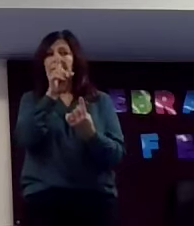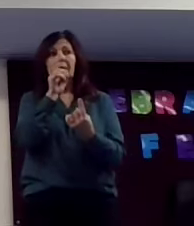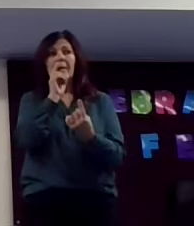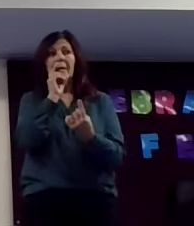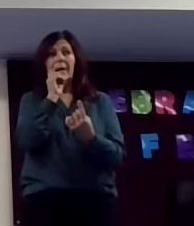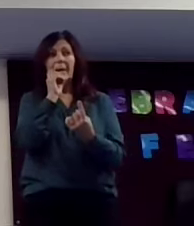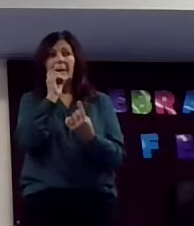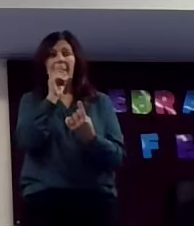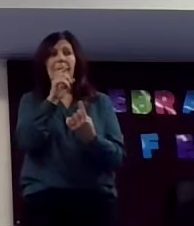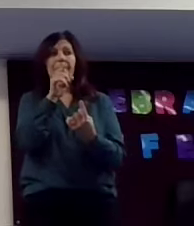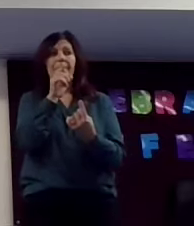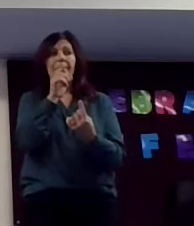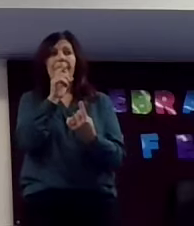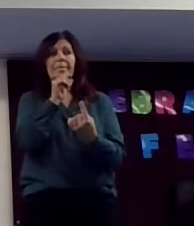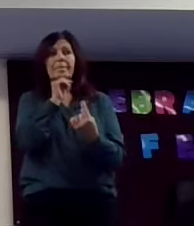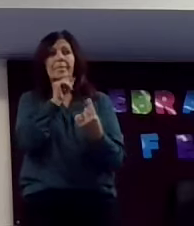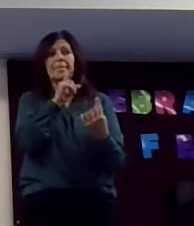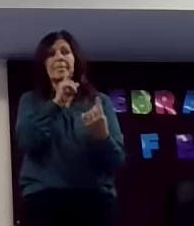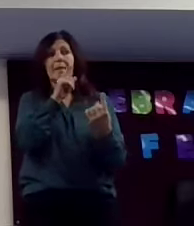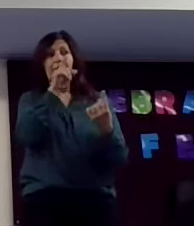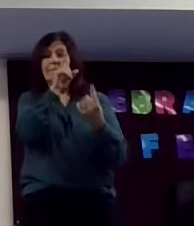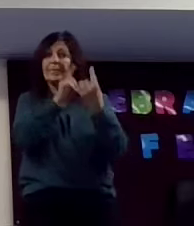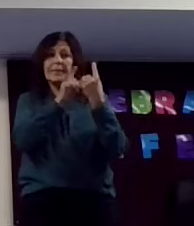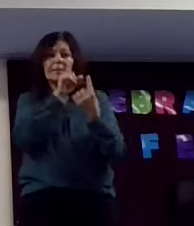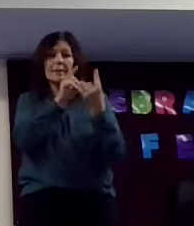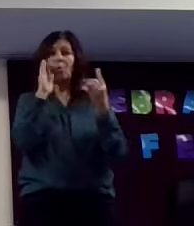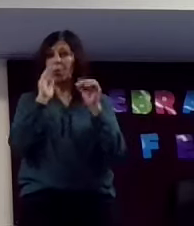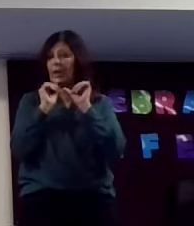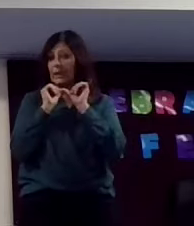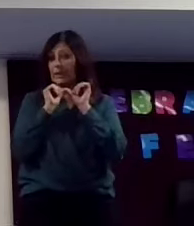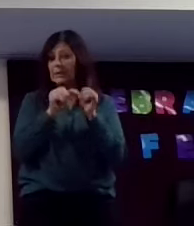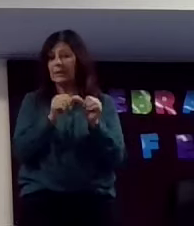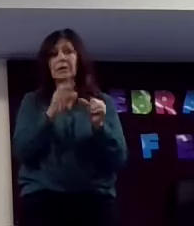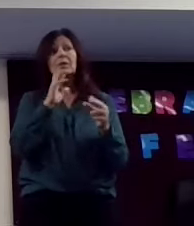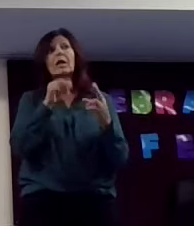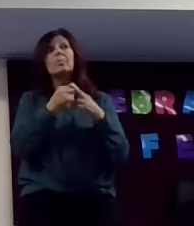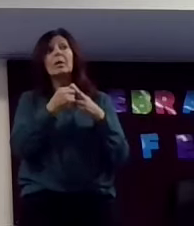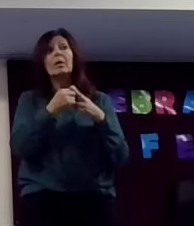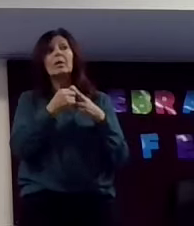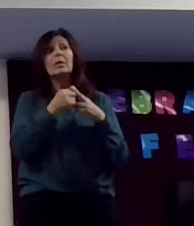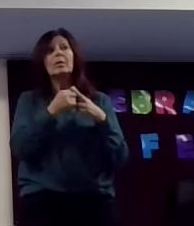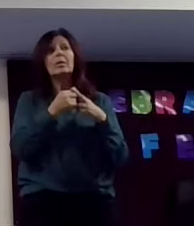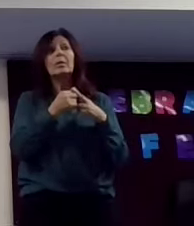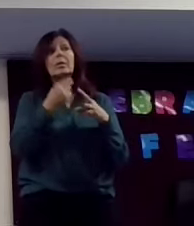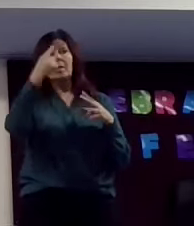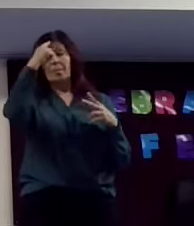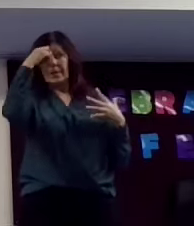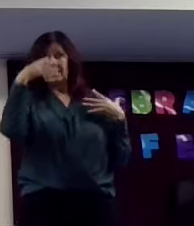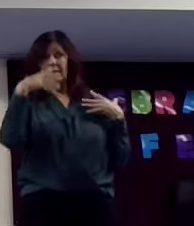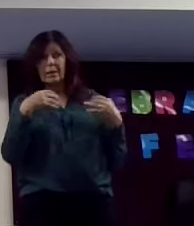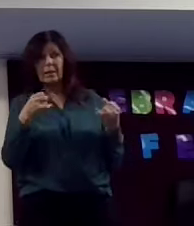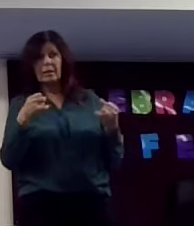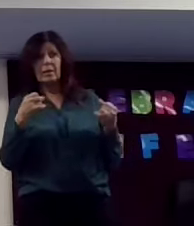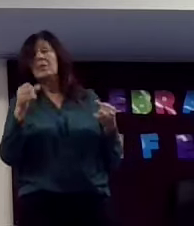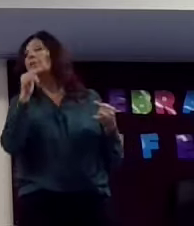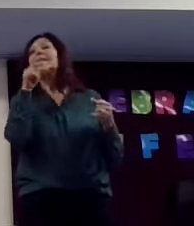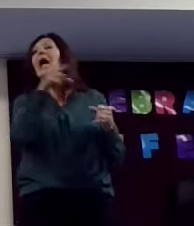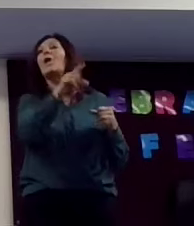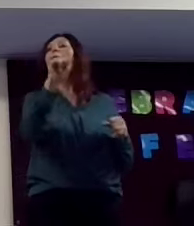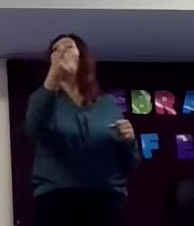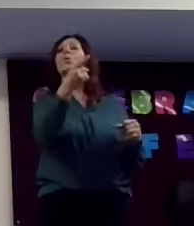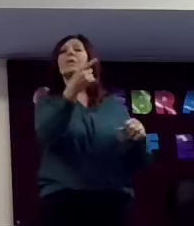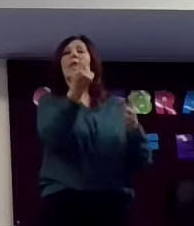what you're projecting as it's going to continue? It's not. Are you talking about mental? It won't just go to the computer and say anyone